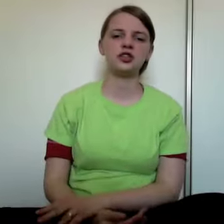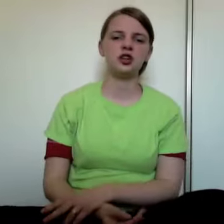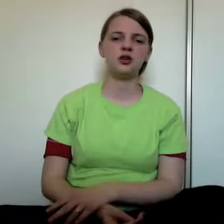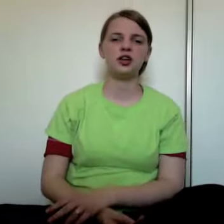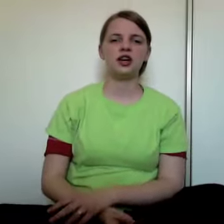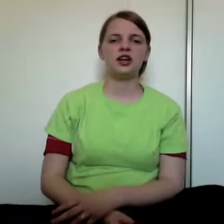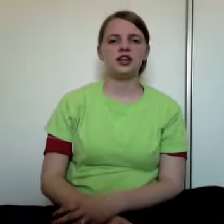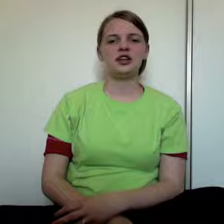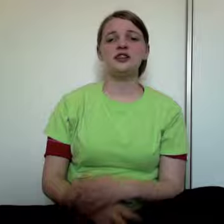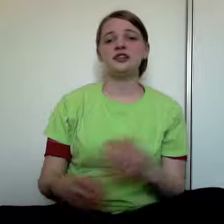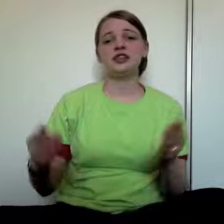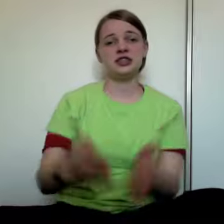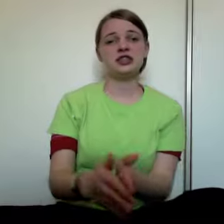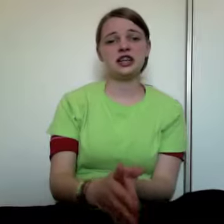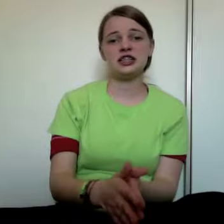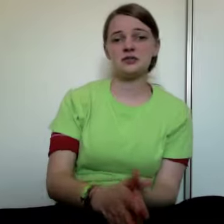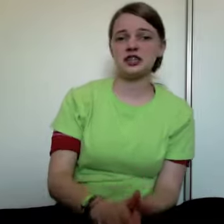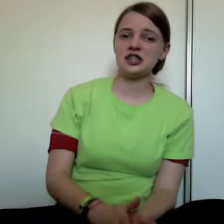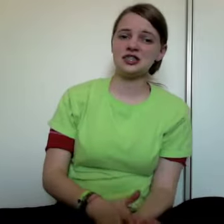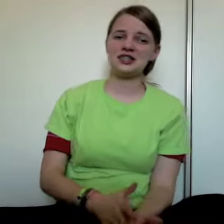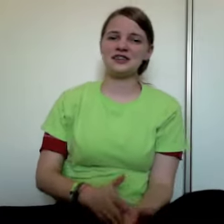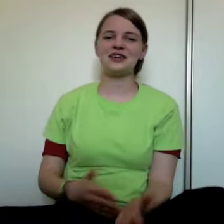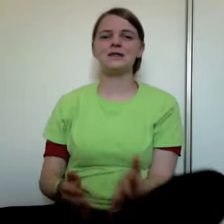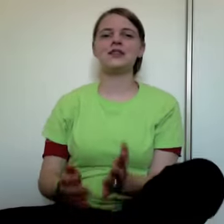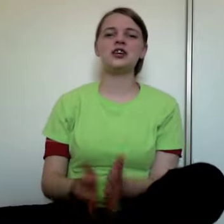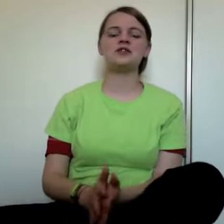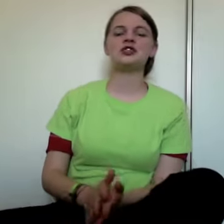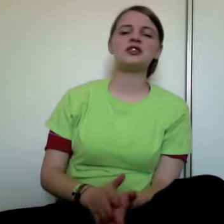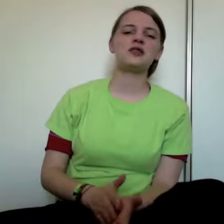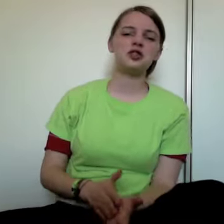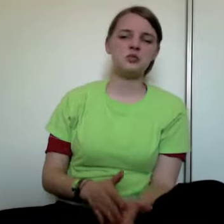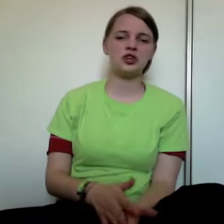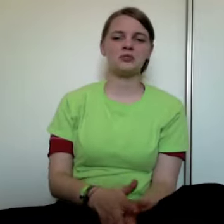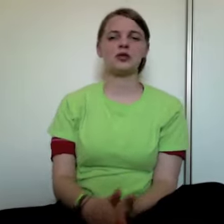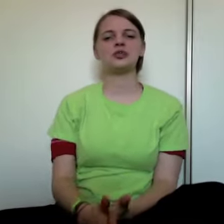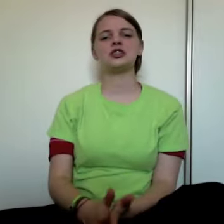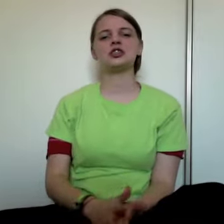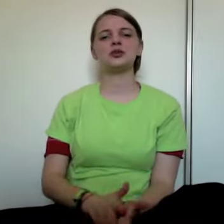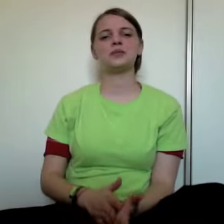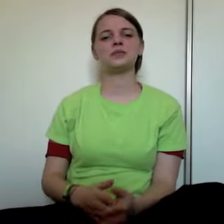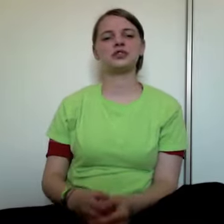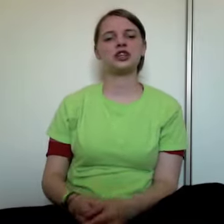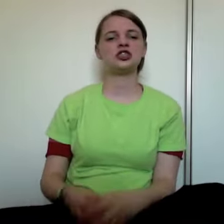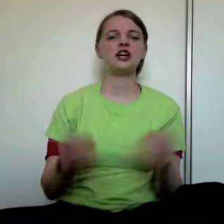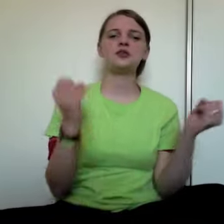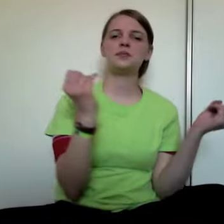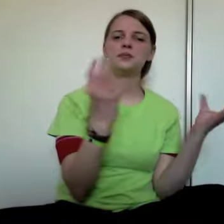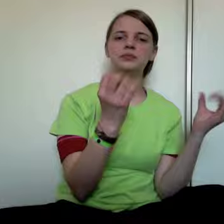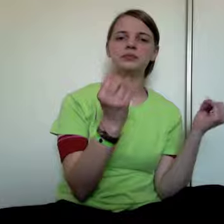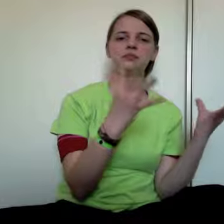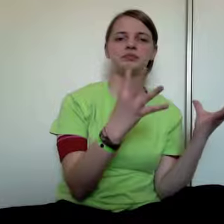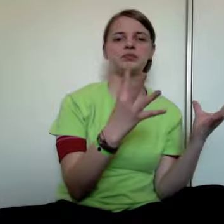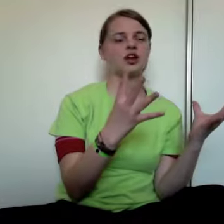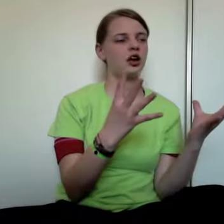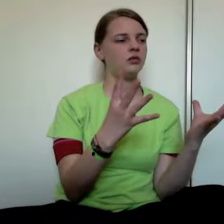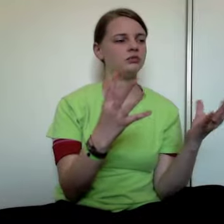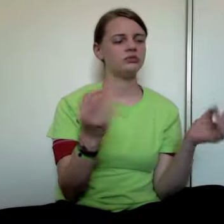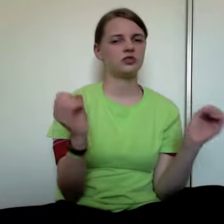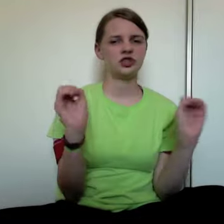So, in this case, it makes sense. So, in empty words and promises. So, chatter. Kind of